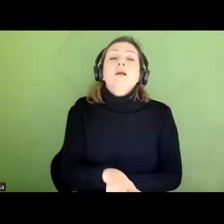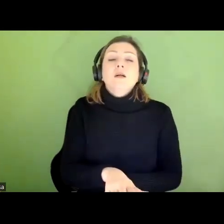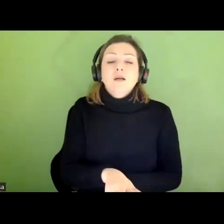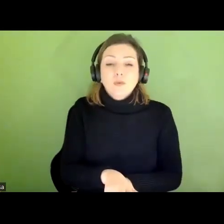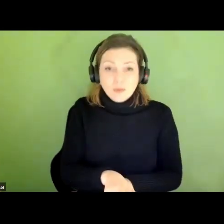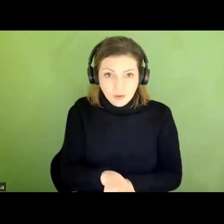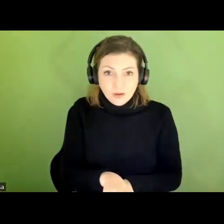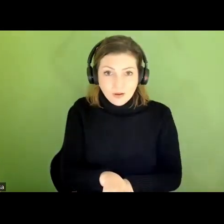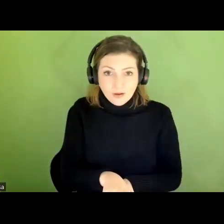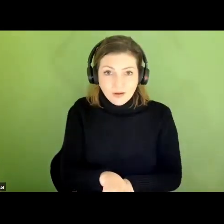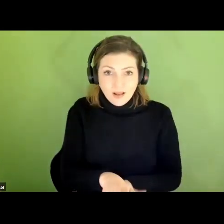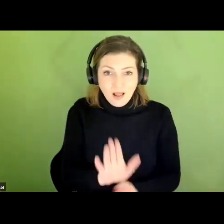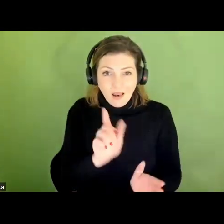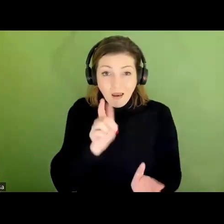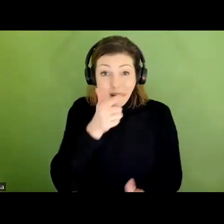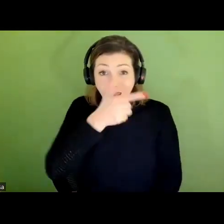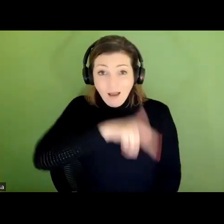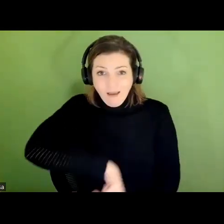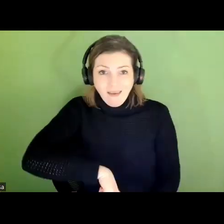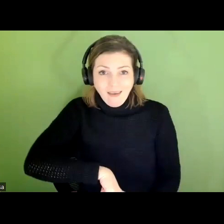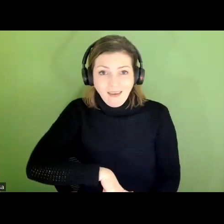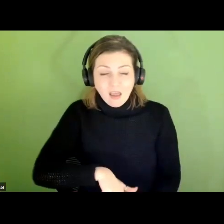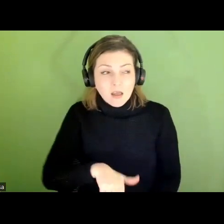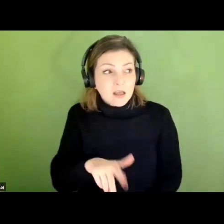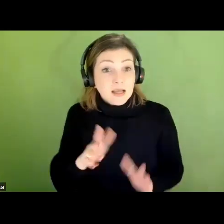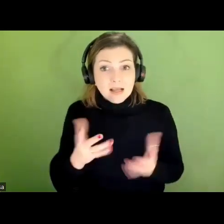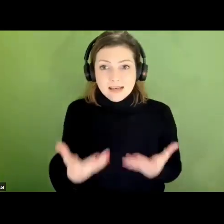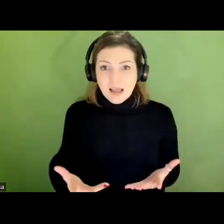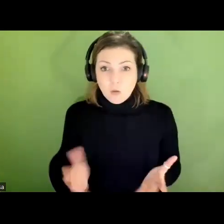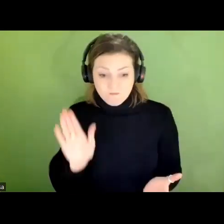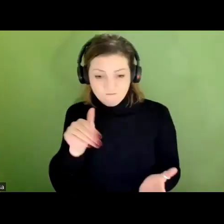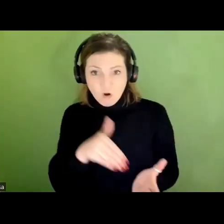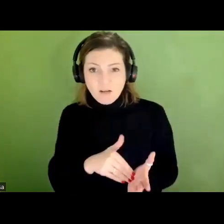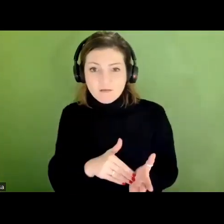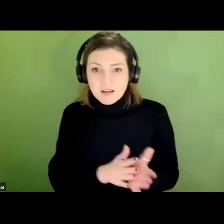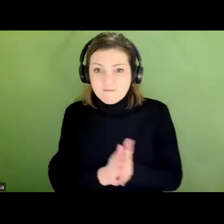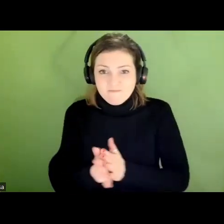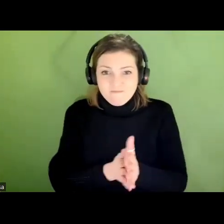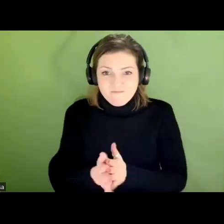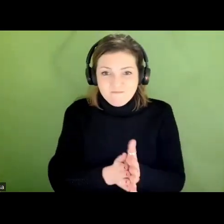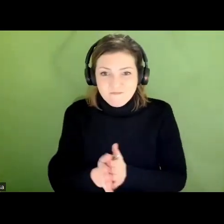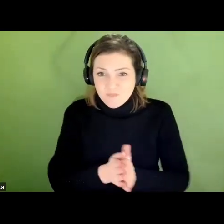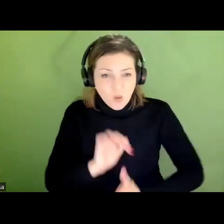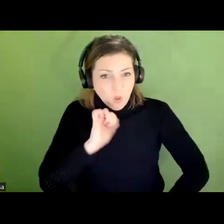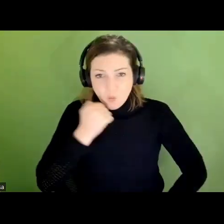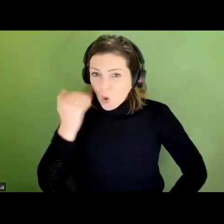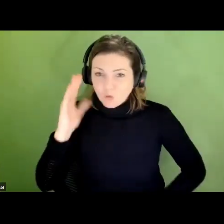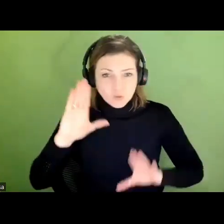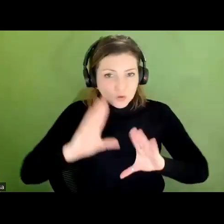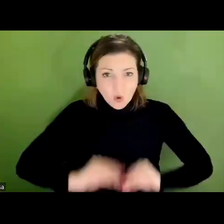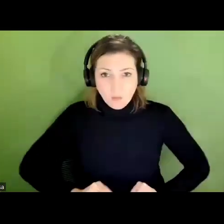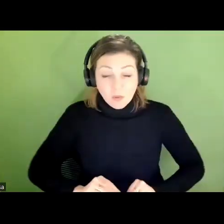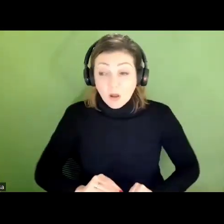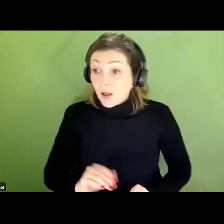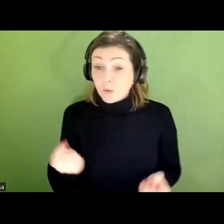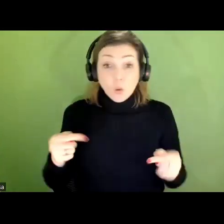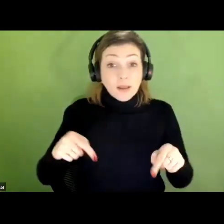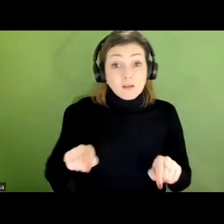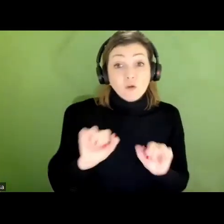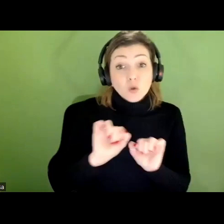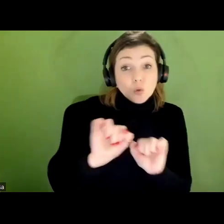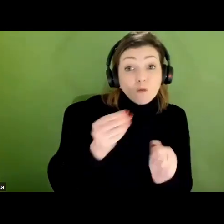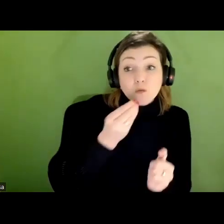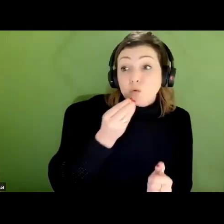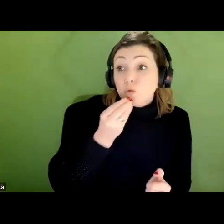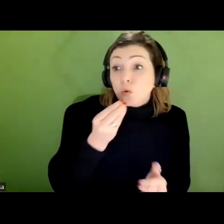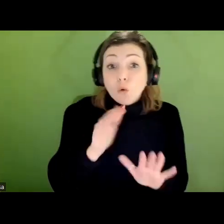I'm here. Nothing will stop me from achieving my dream. I am not in your country for your food or the weather. Just a little bit